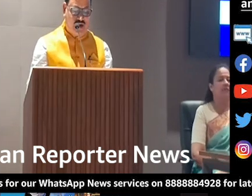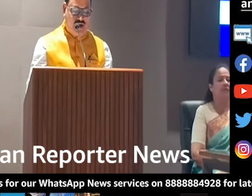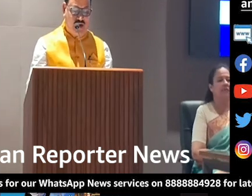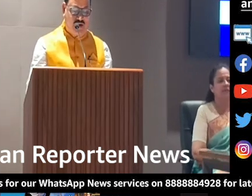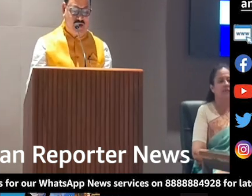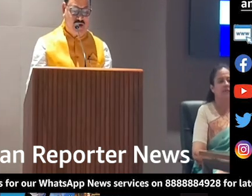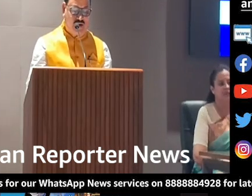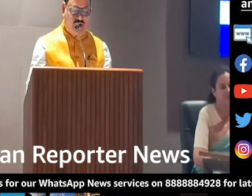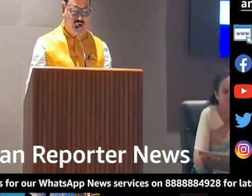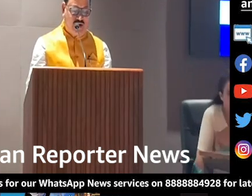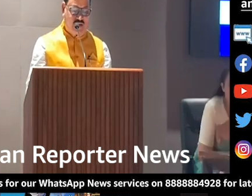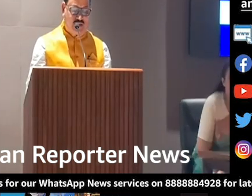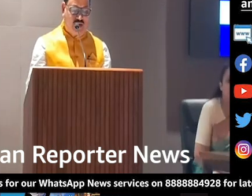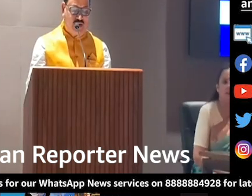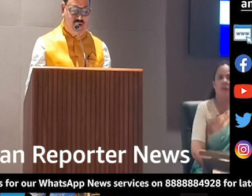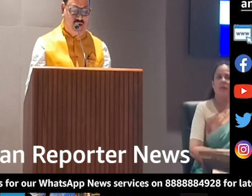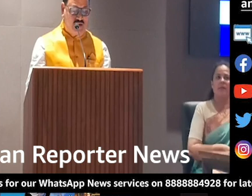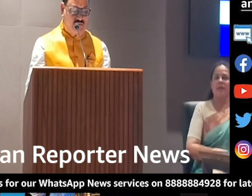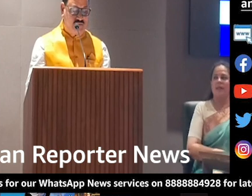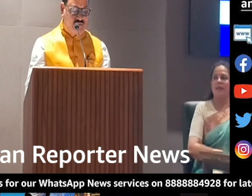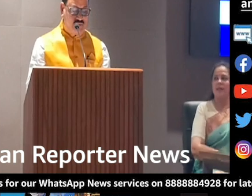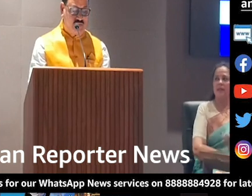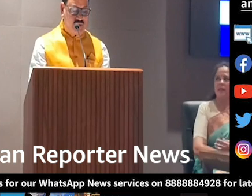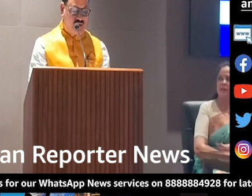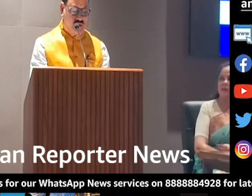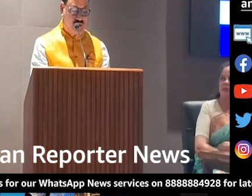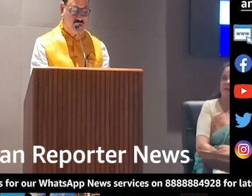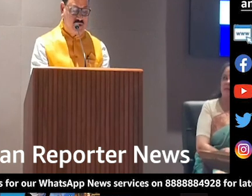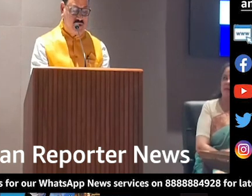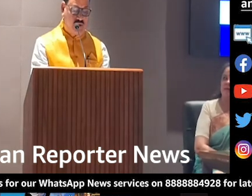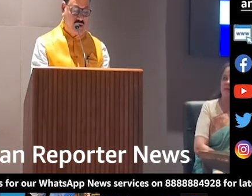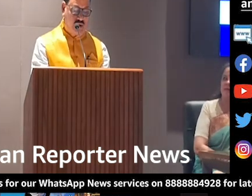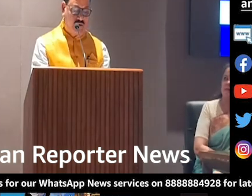representing higher ISLRT,